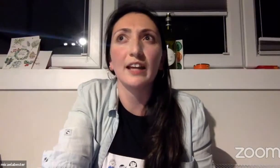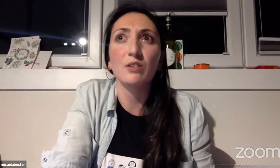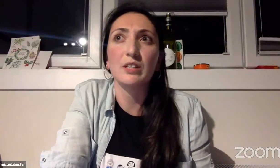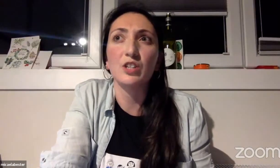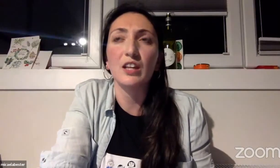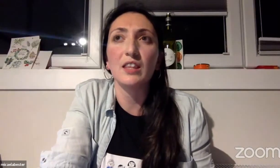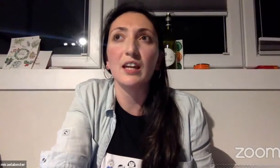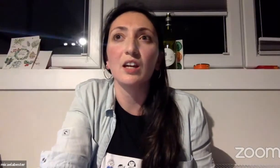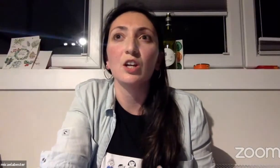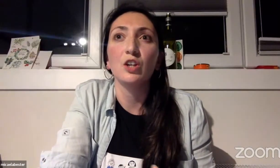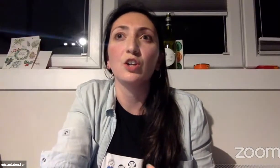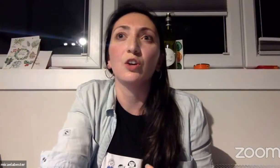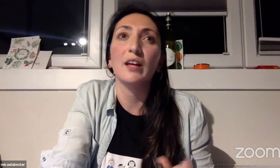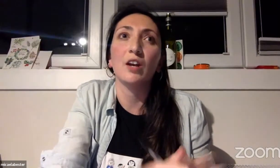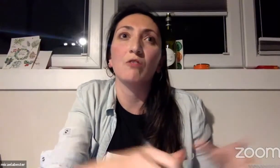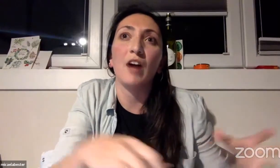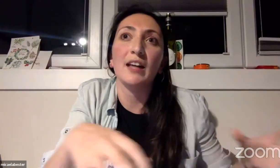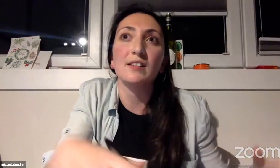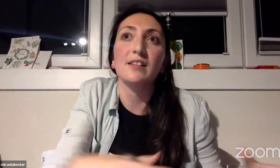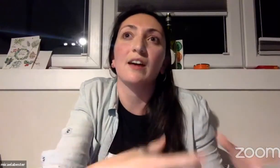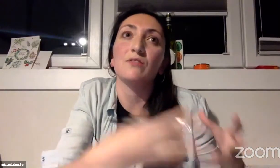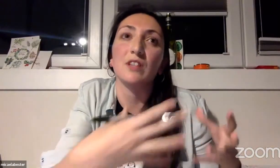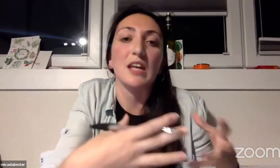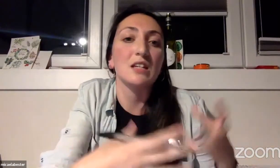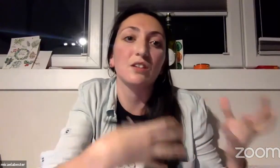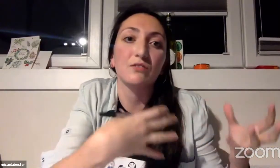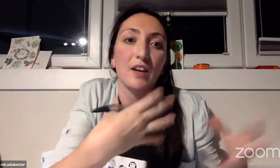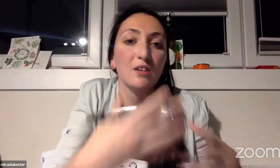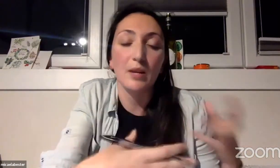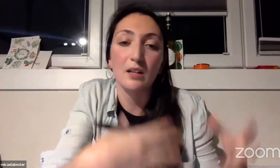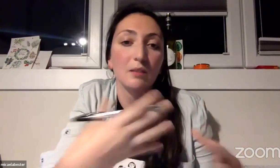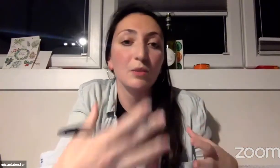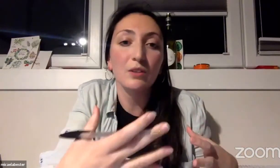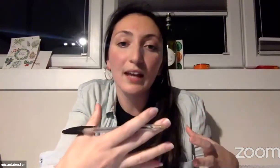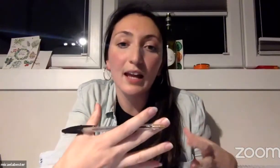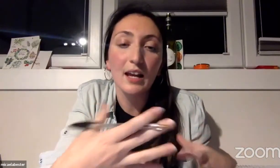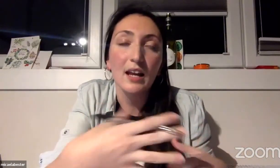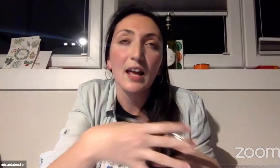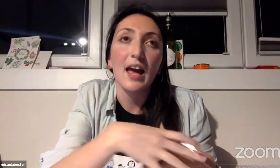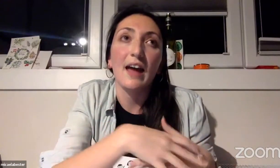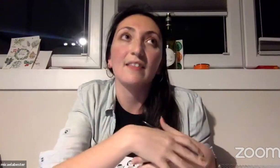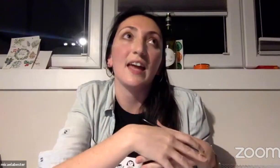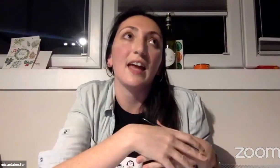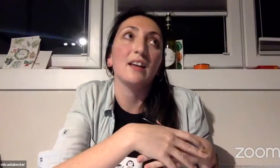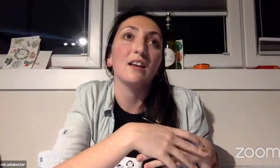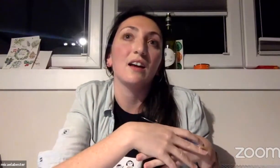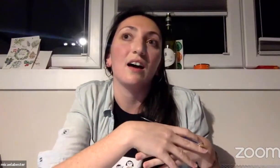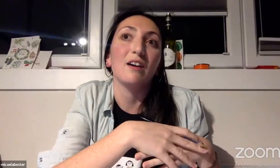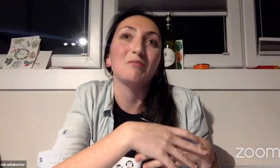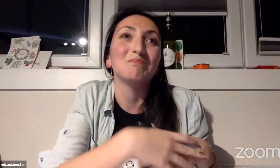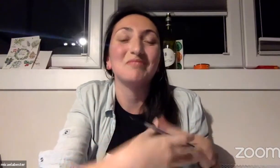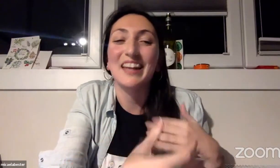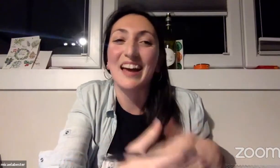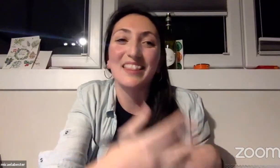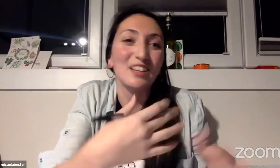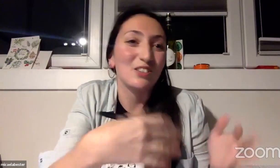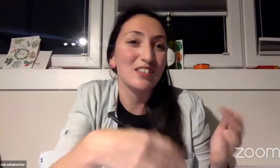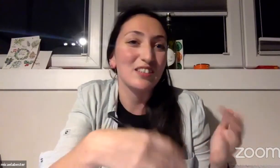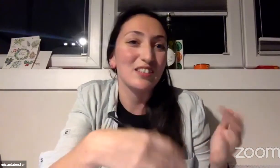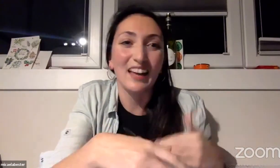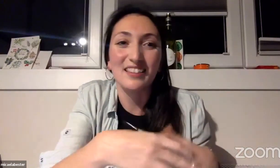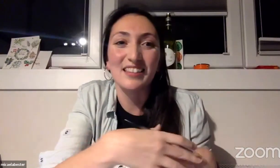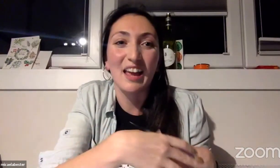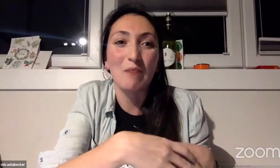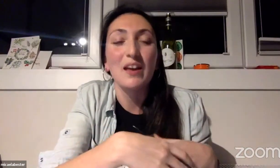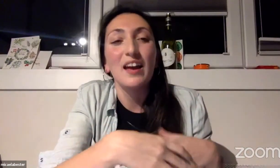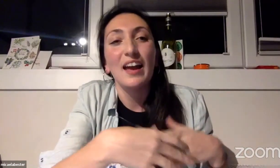natural language, I think, it arises out of a need to find a way to communicate. And then, I think you